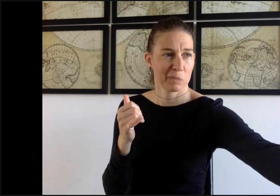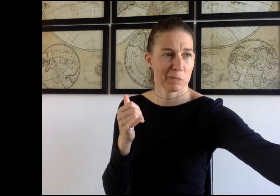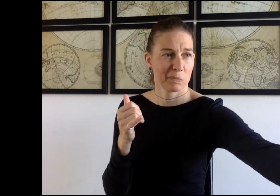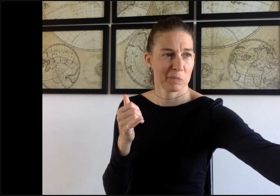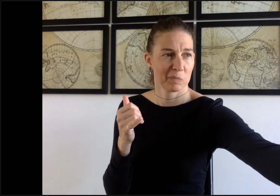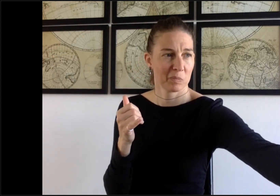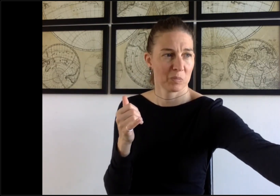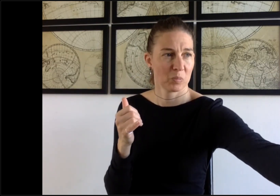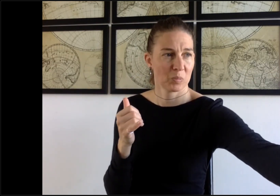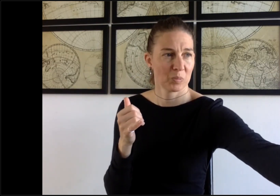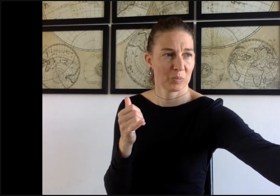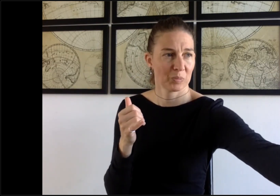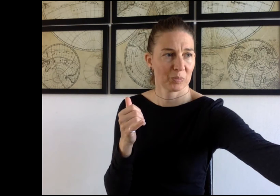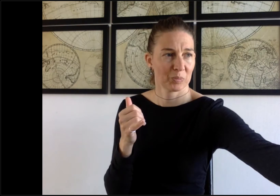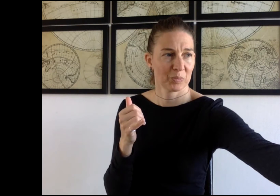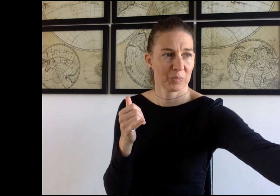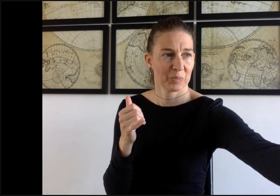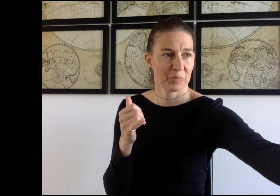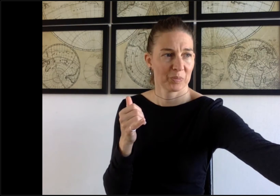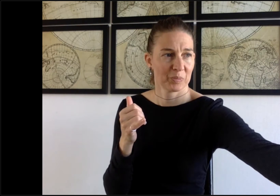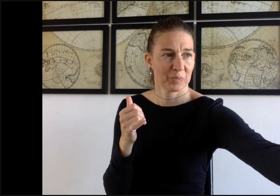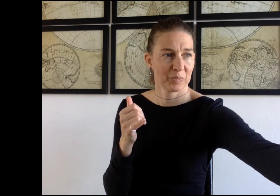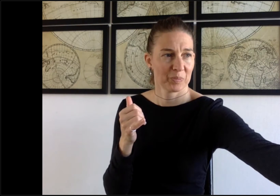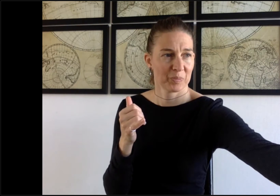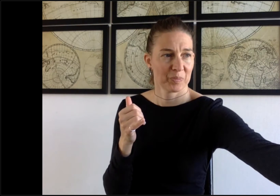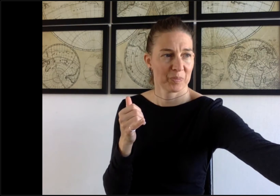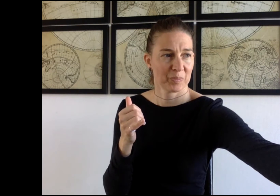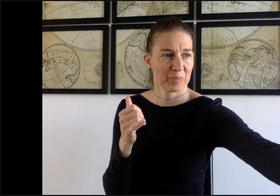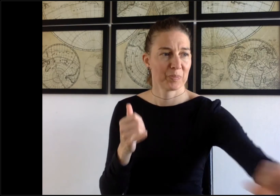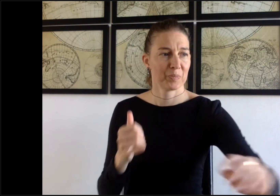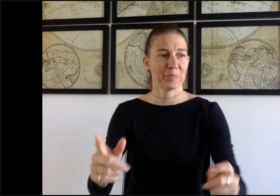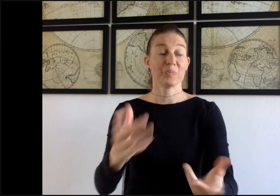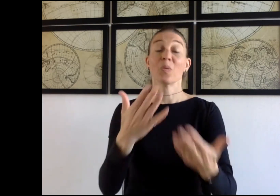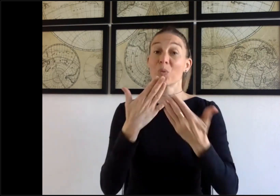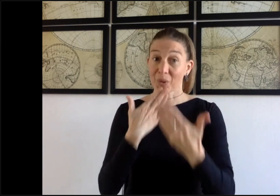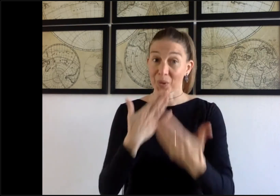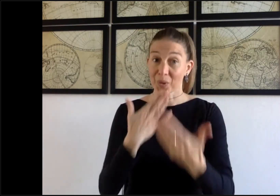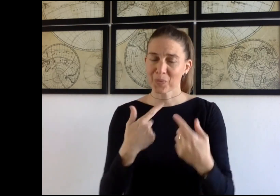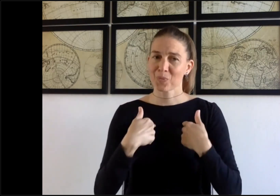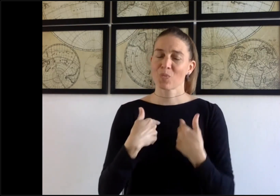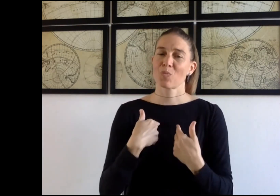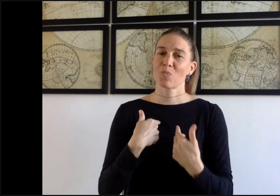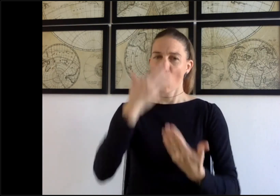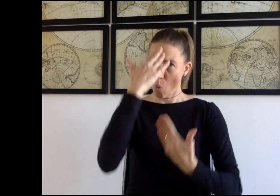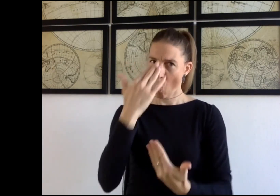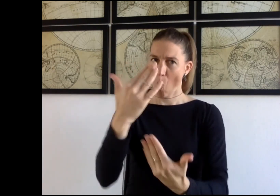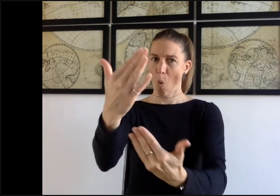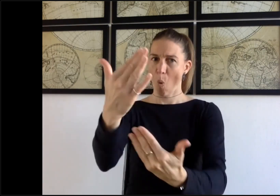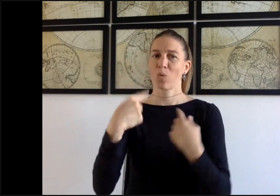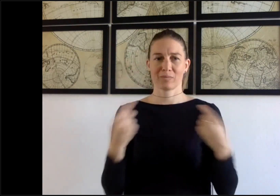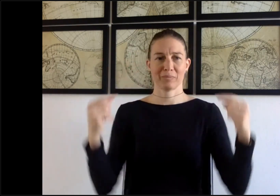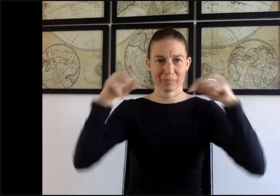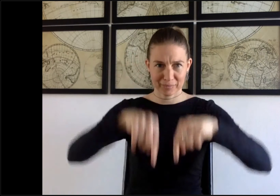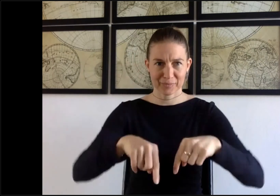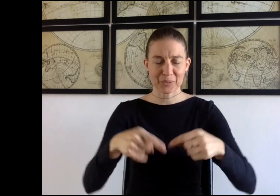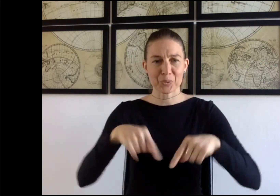Yes, I'm very honored to be there today and listen to you. It is quite